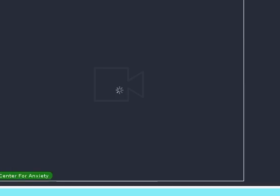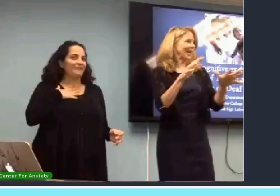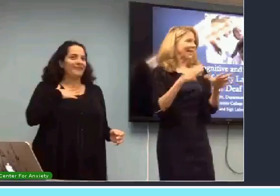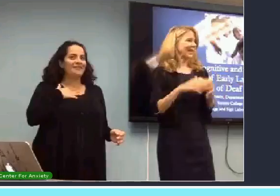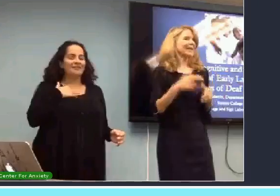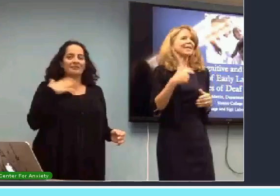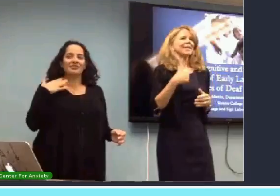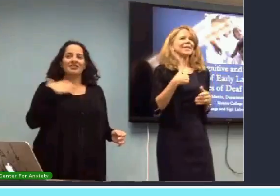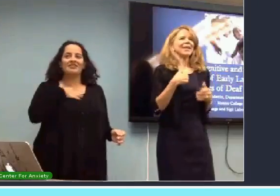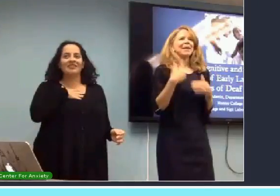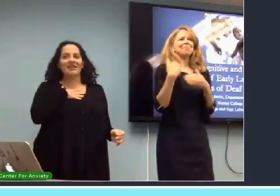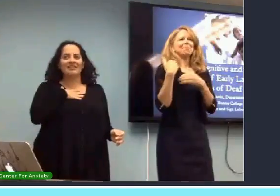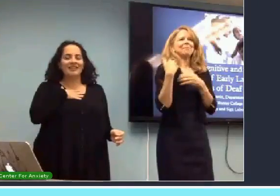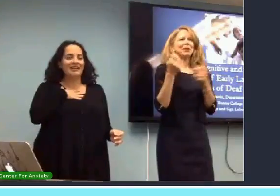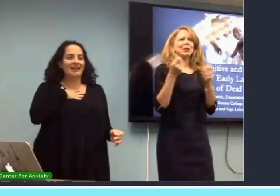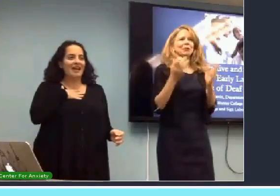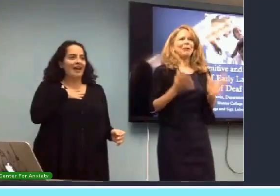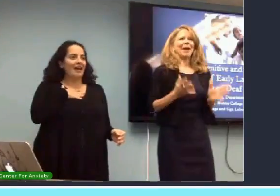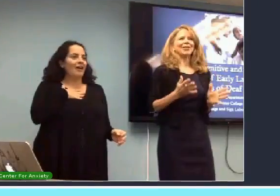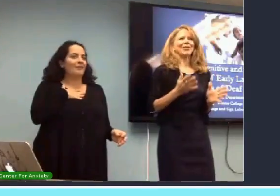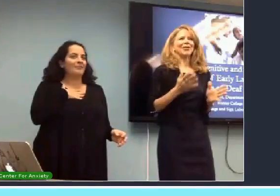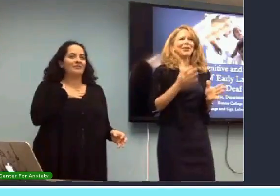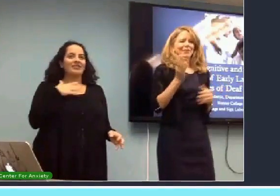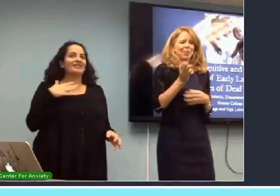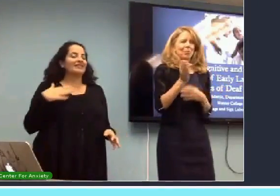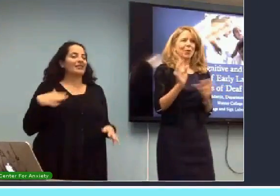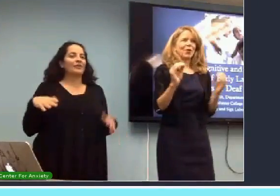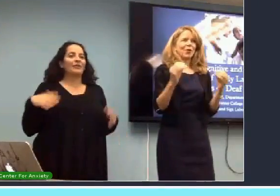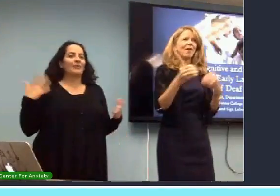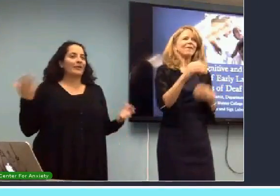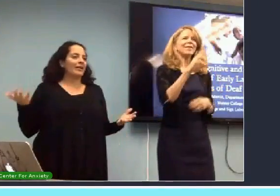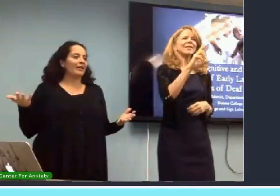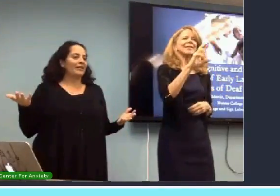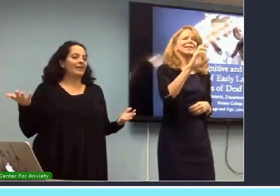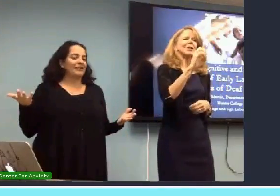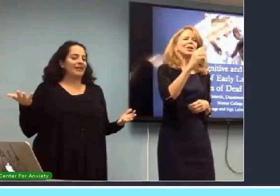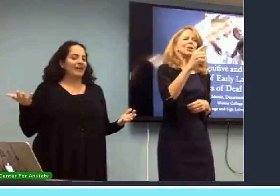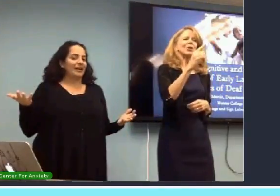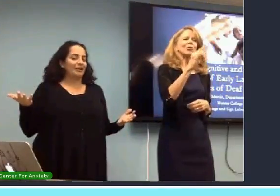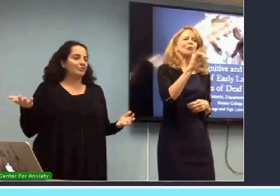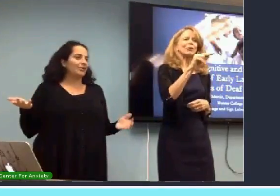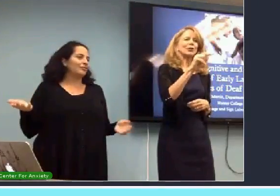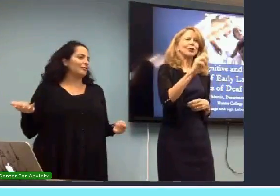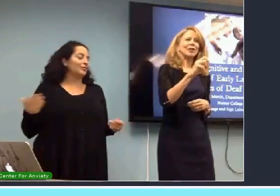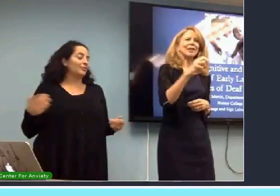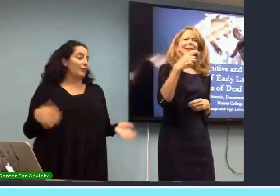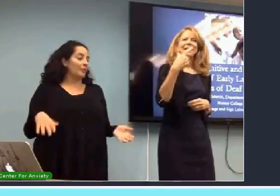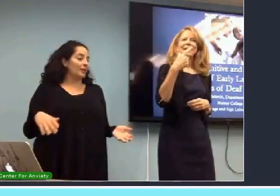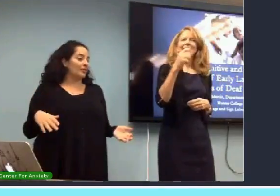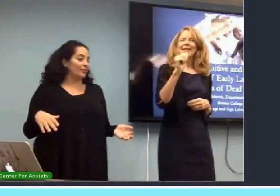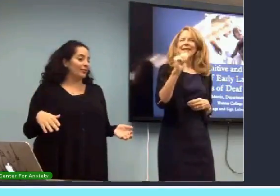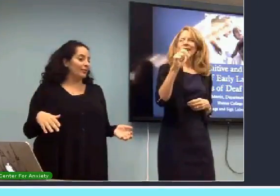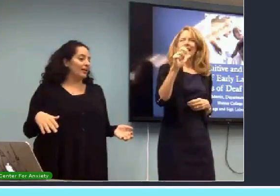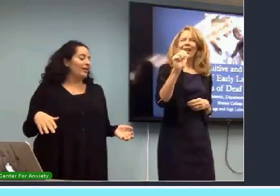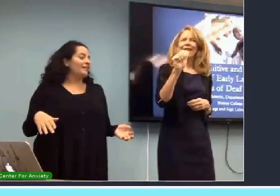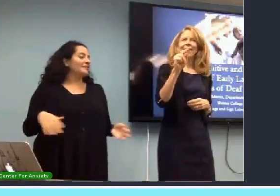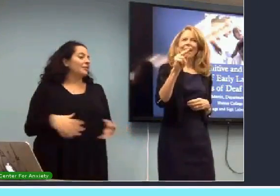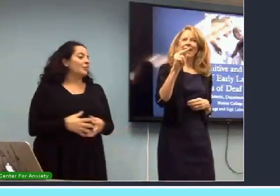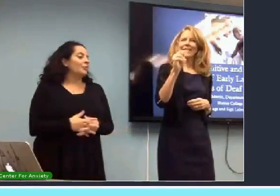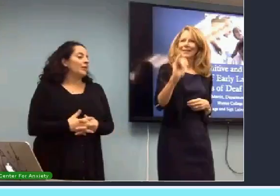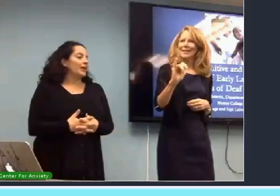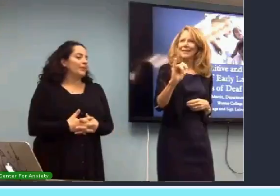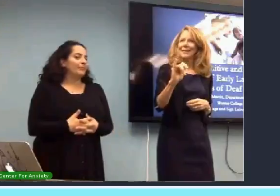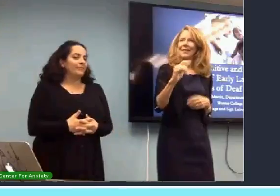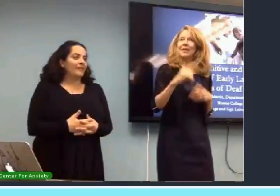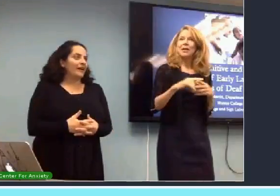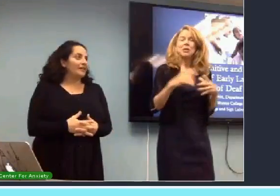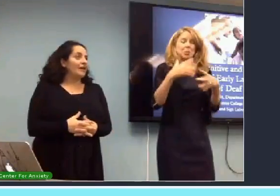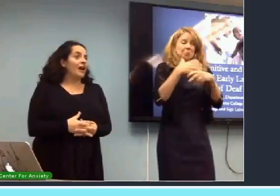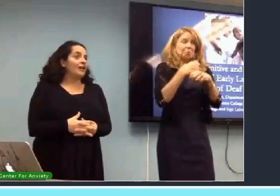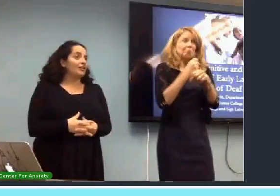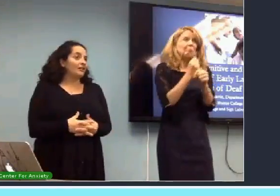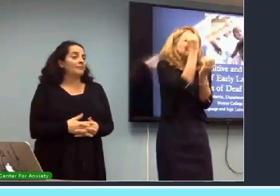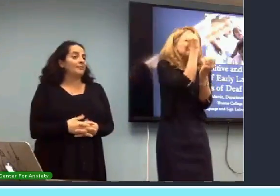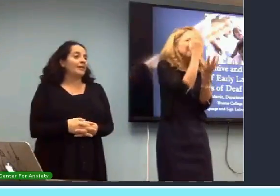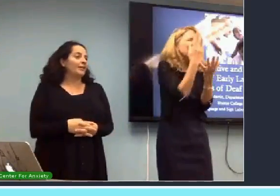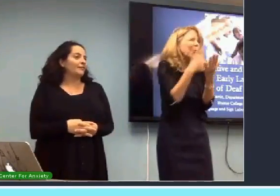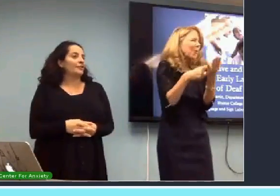Brooklyn office, which is Monty. Just a quick introduction to what we do. So we provide cognitive